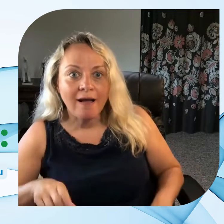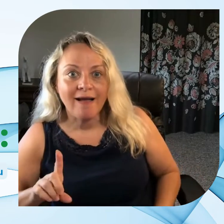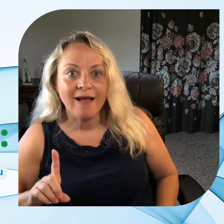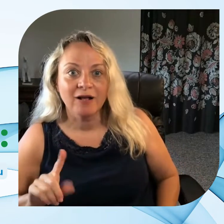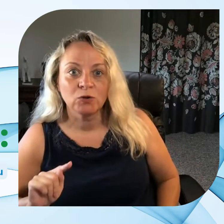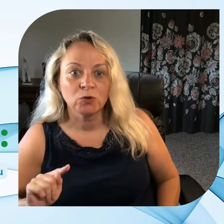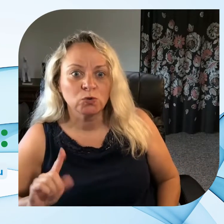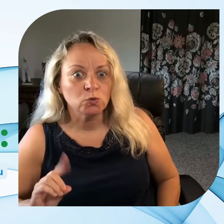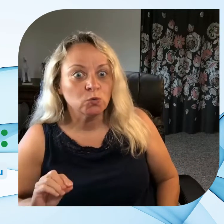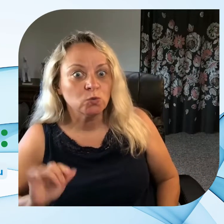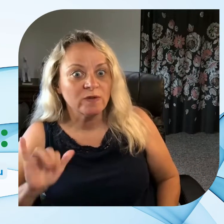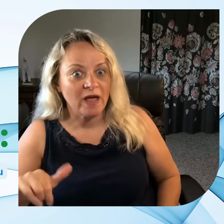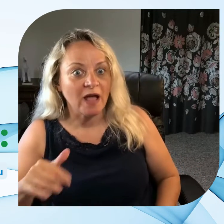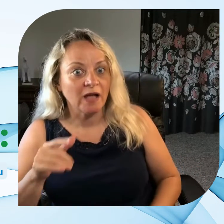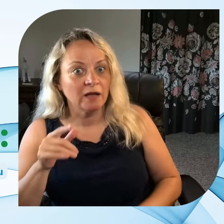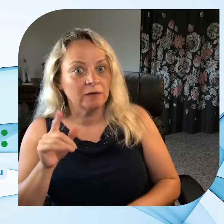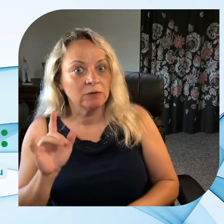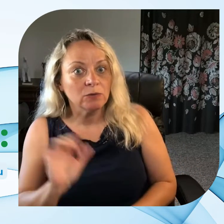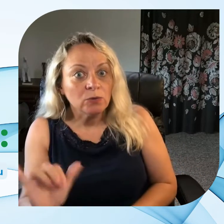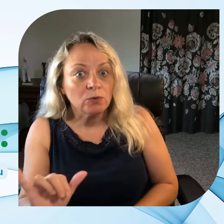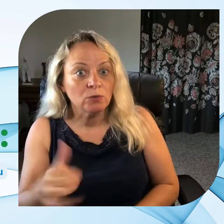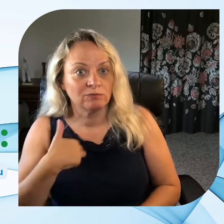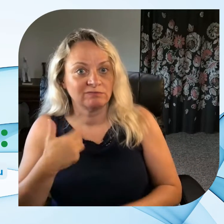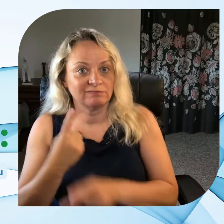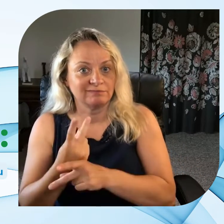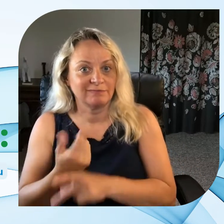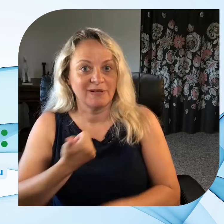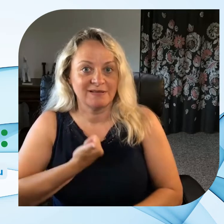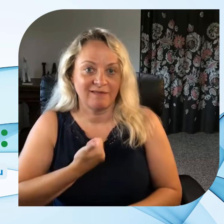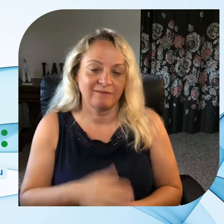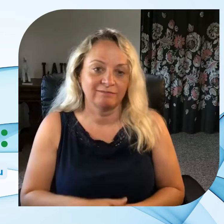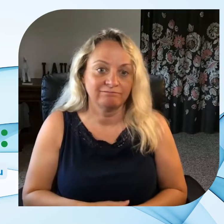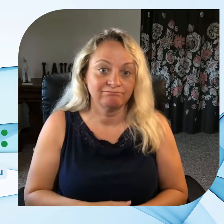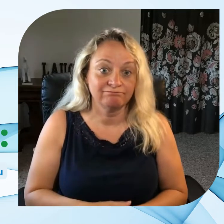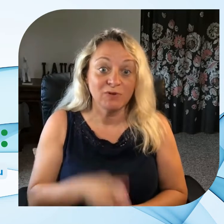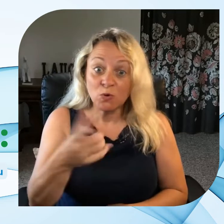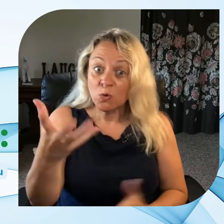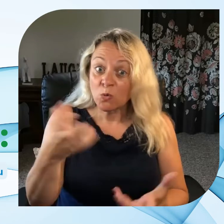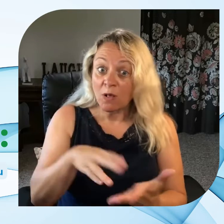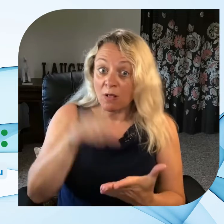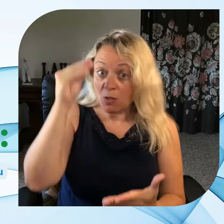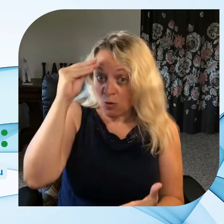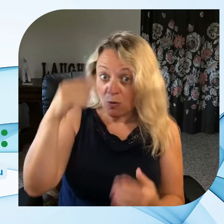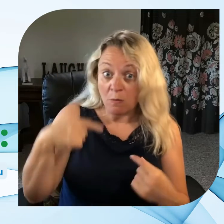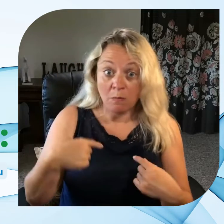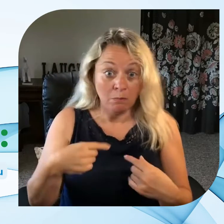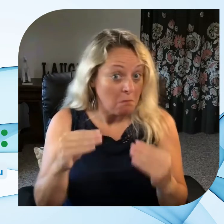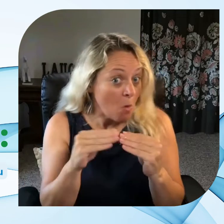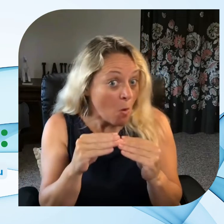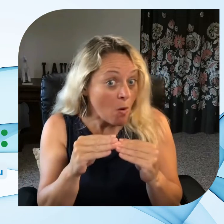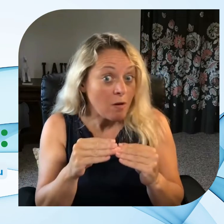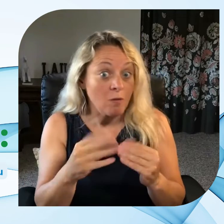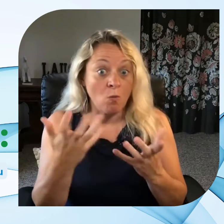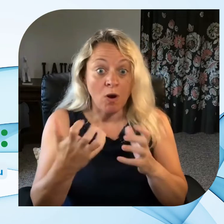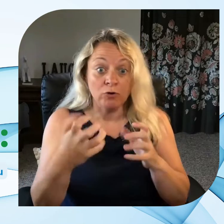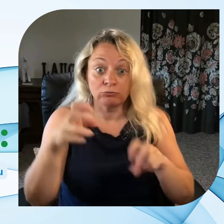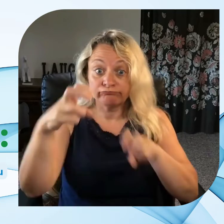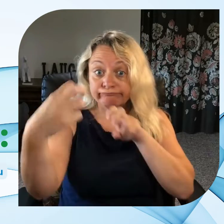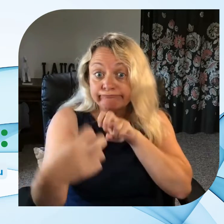that you're doing it with the greatest of intentions, that there is, by